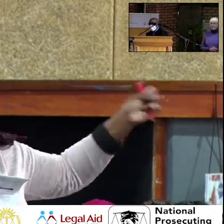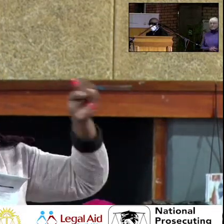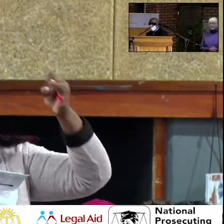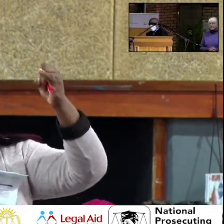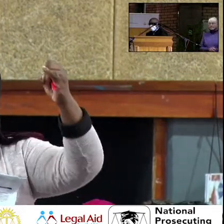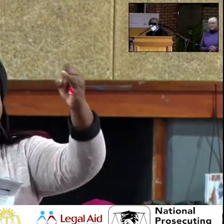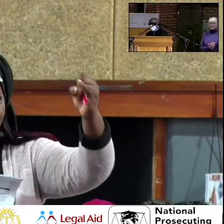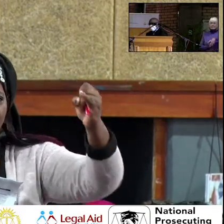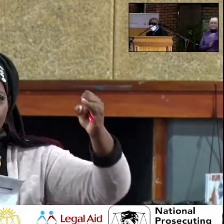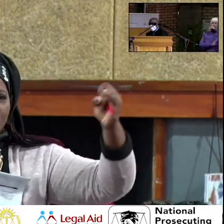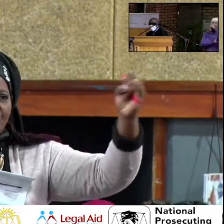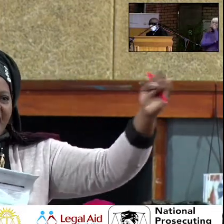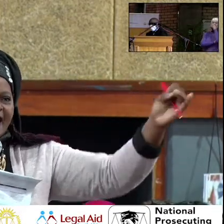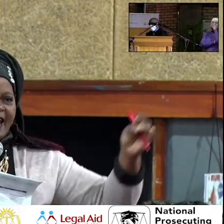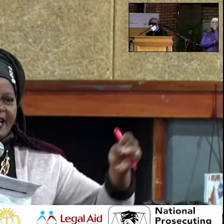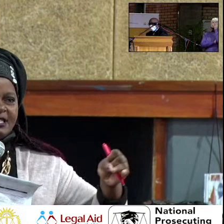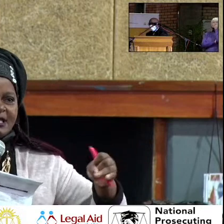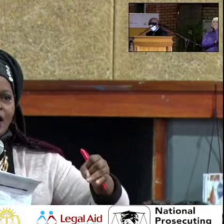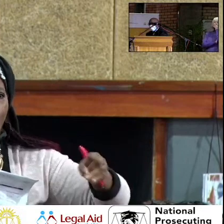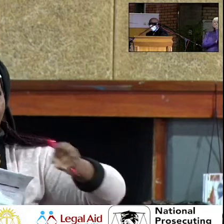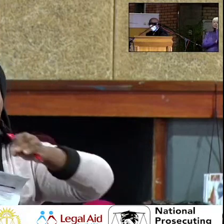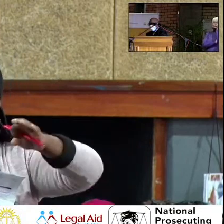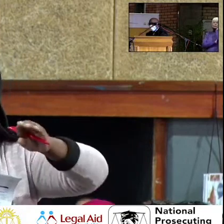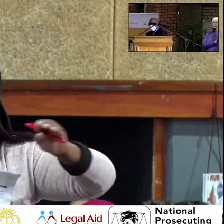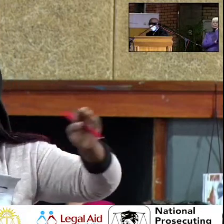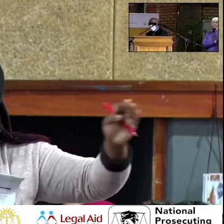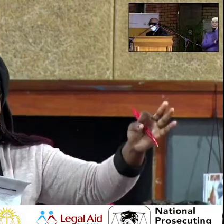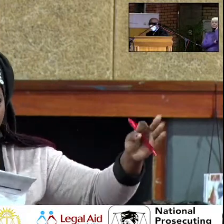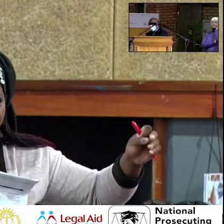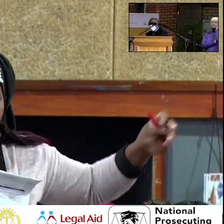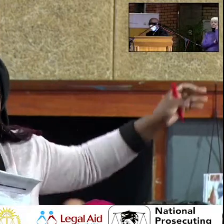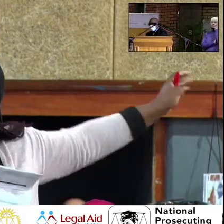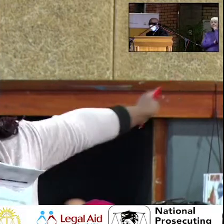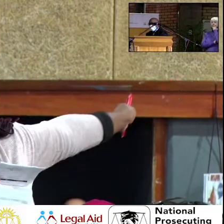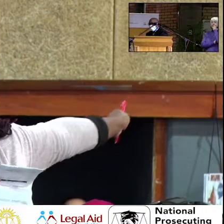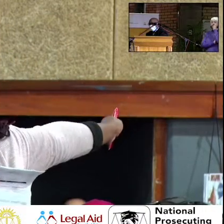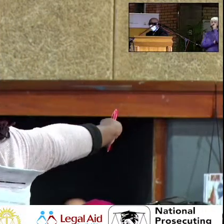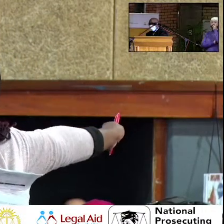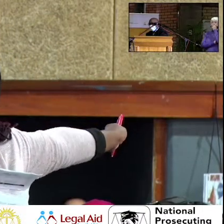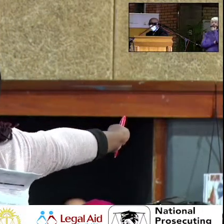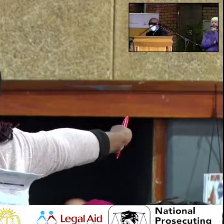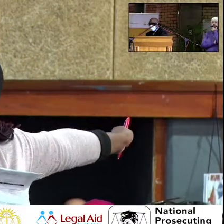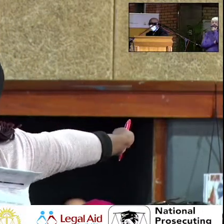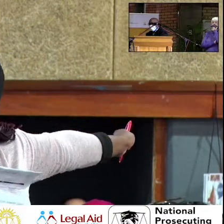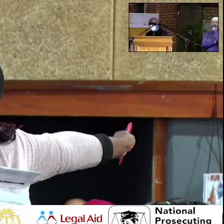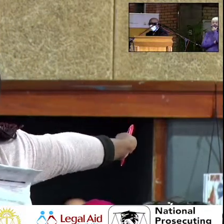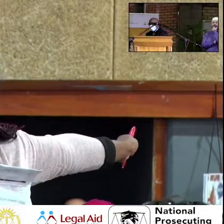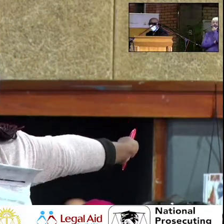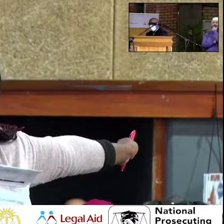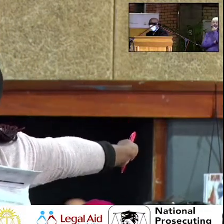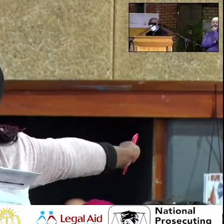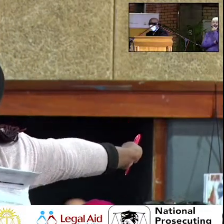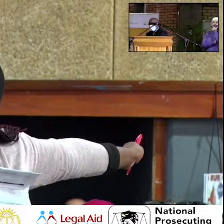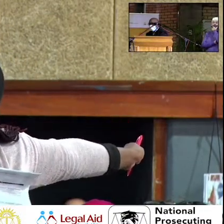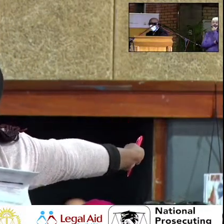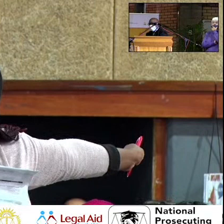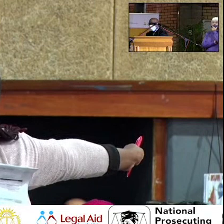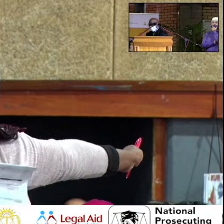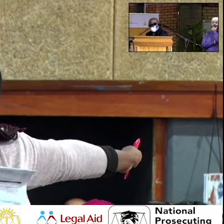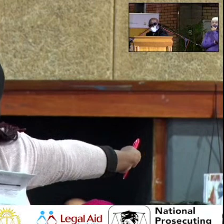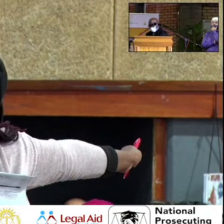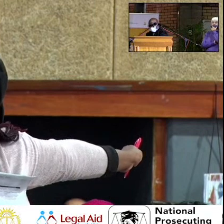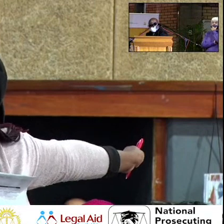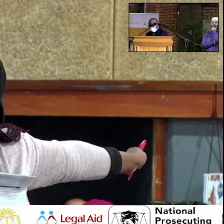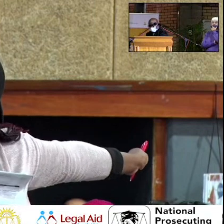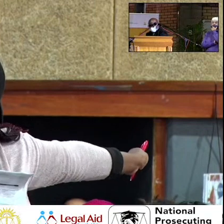phandle, pregnant not pregnant, old not old, sima ngapha kweyadi silinde onesa bafika